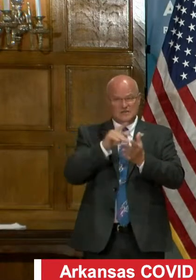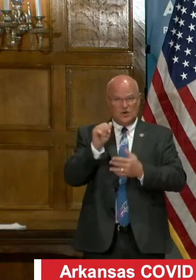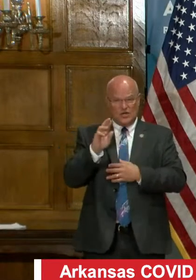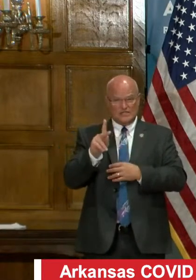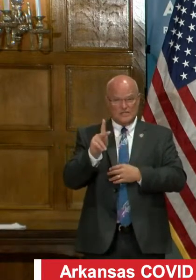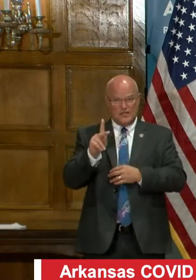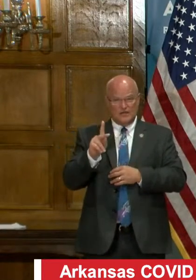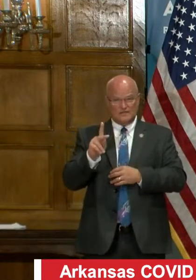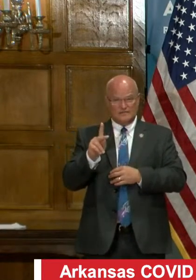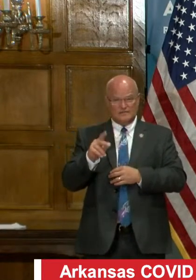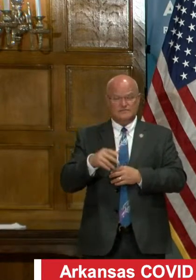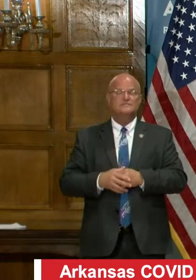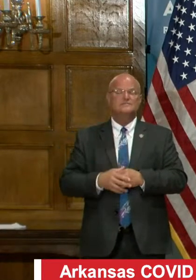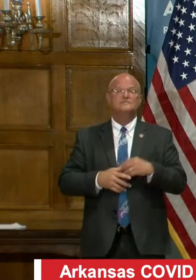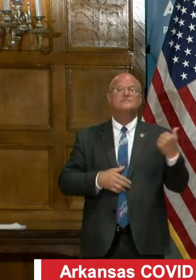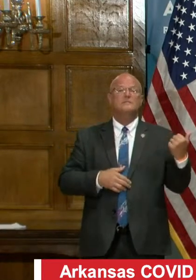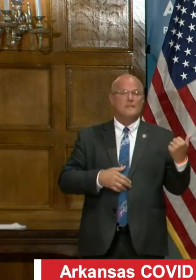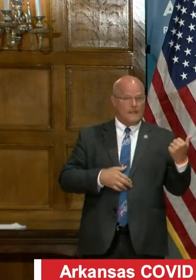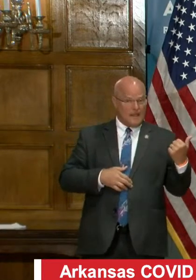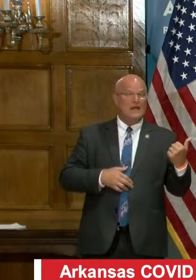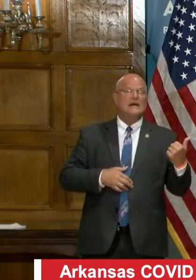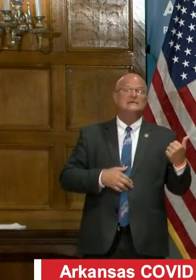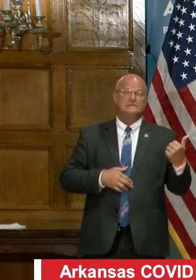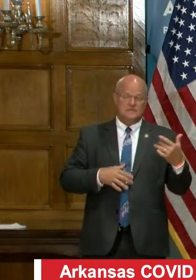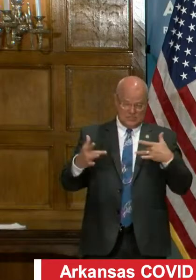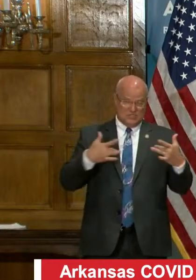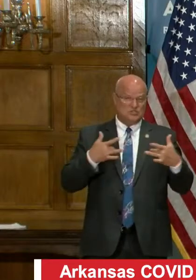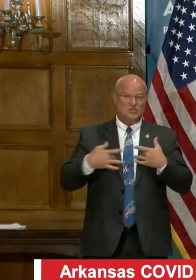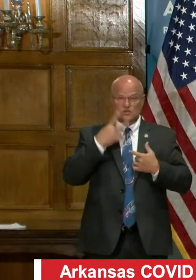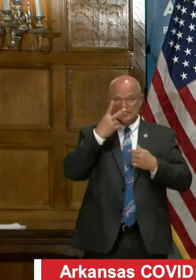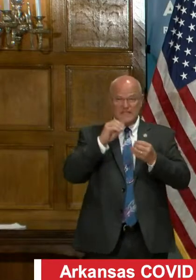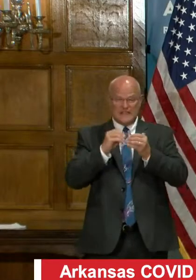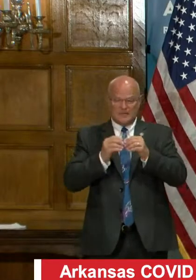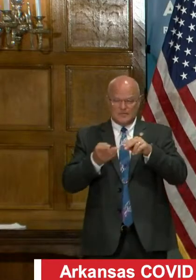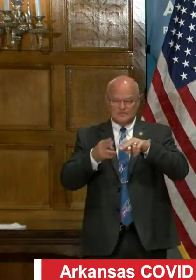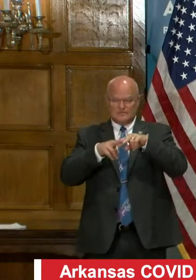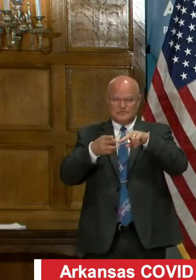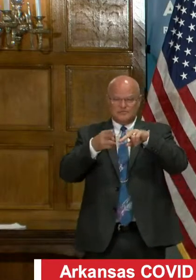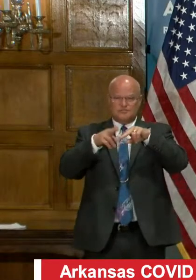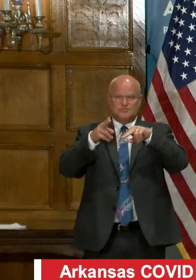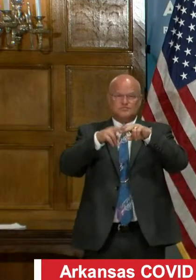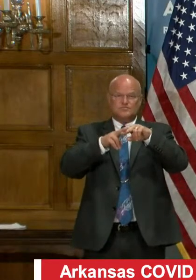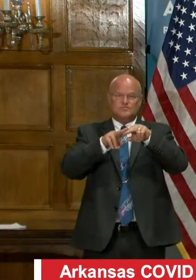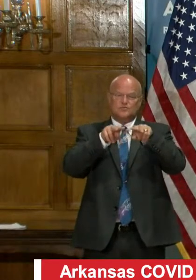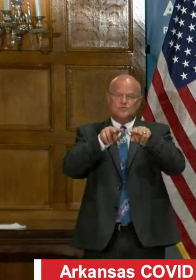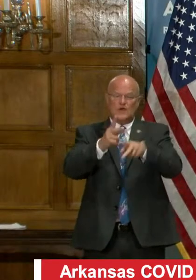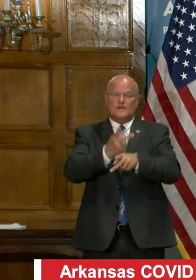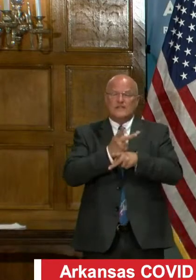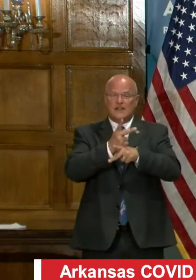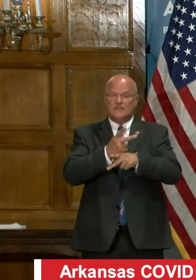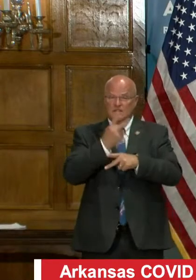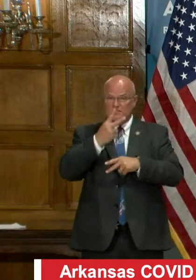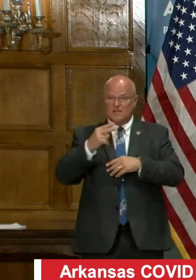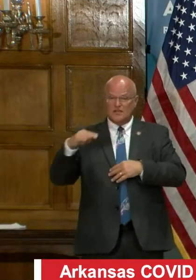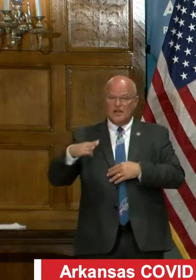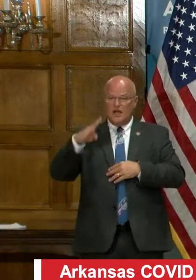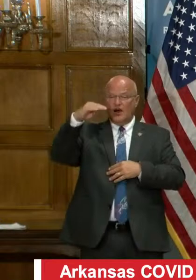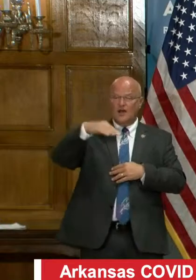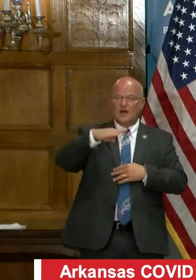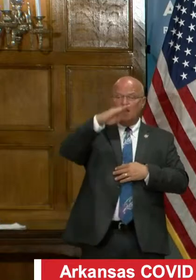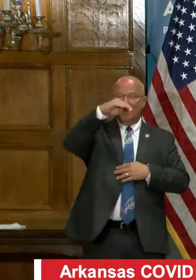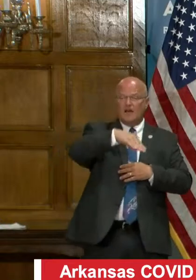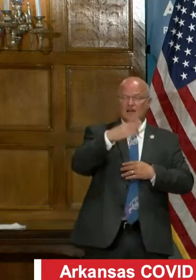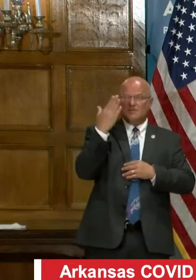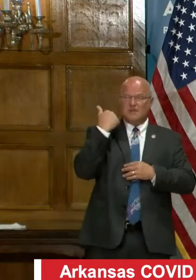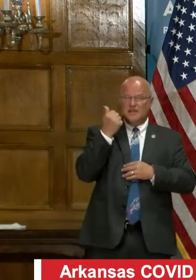Arkansas? Well, that's certainly a concern as we're seeing those numbers creep up. We'll look at those very carefully. We saw some ups and downs over